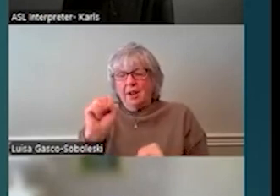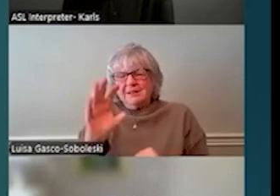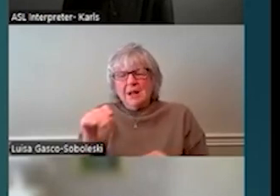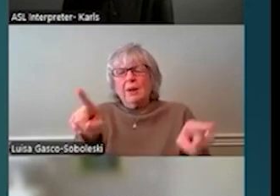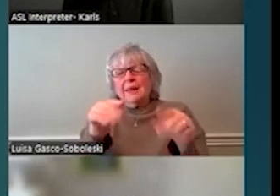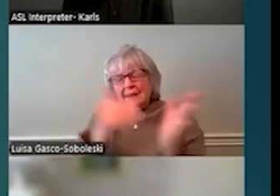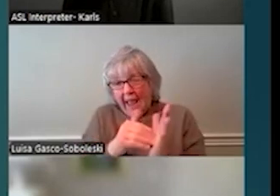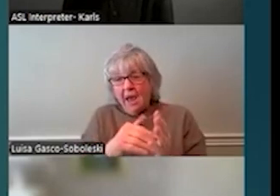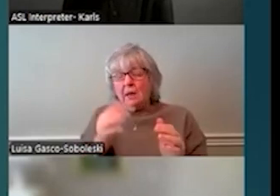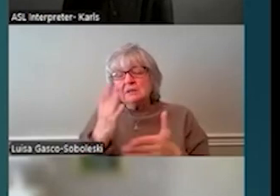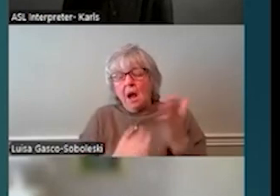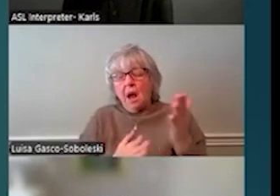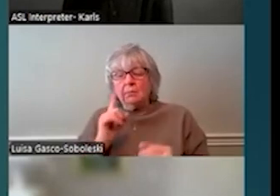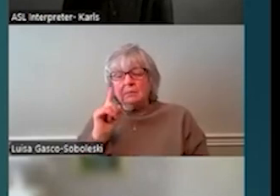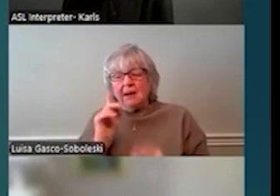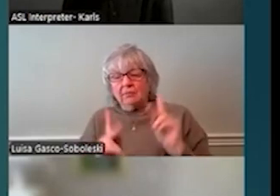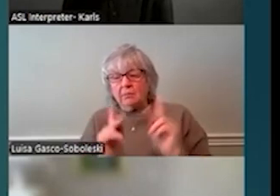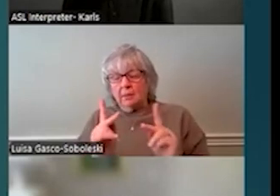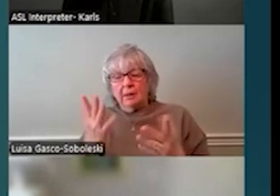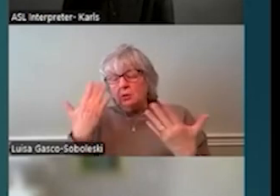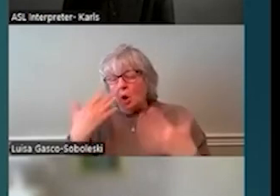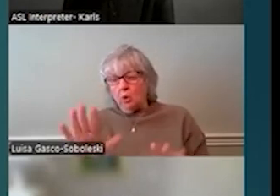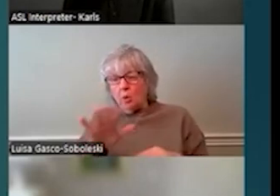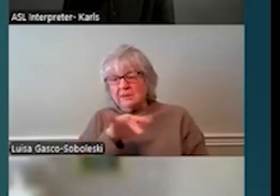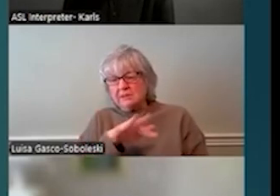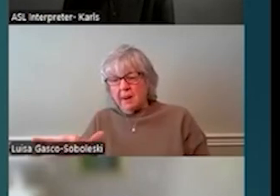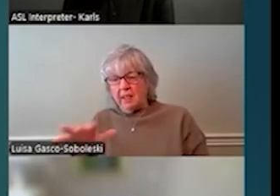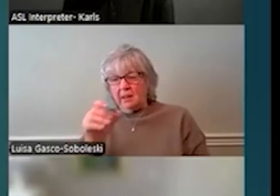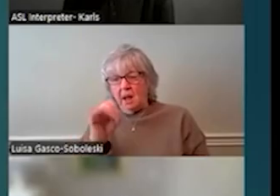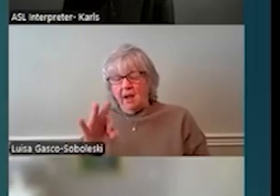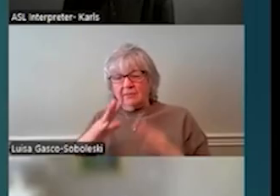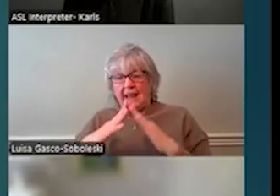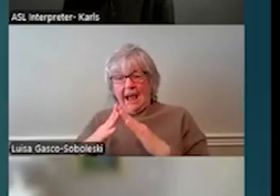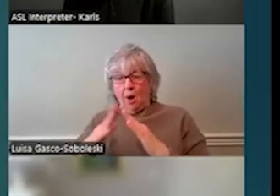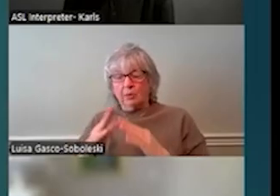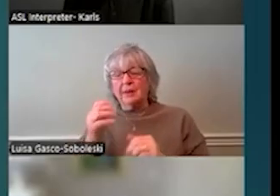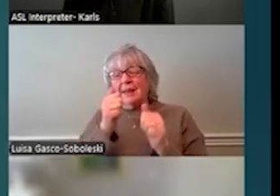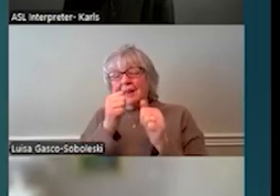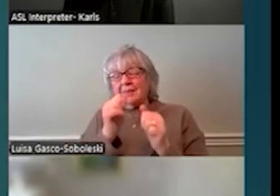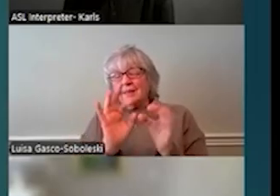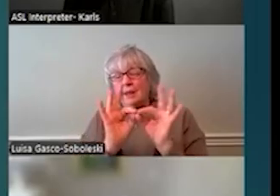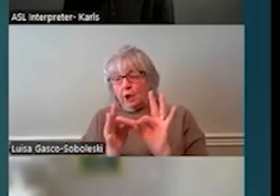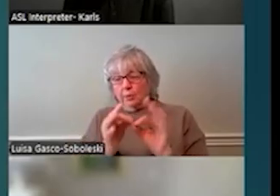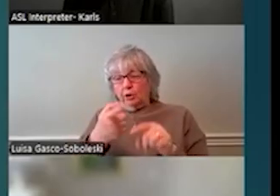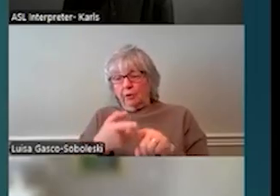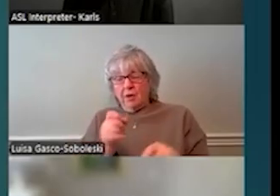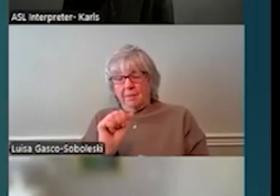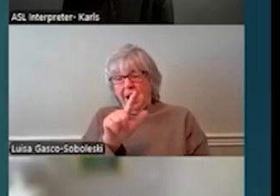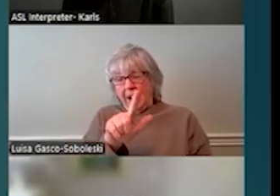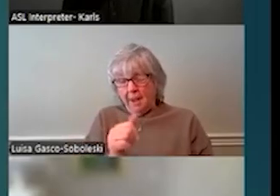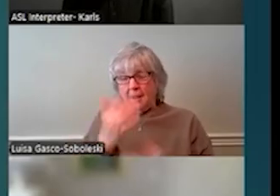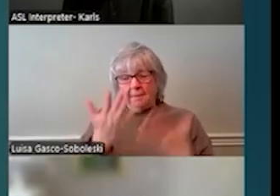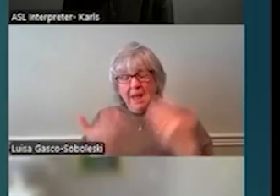There's not one specific standard sign. And some deaf people don't know the spelling of town